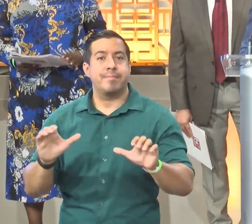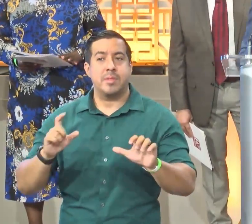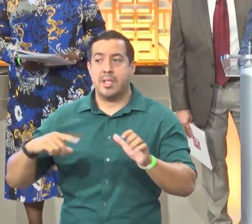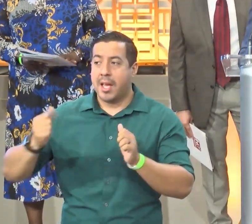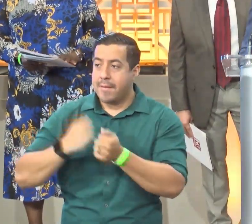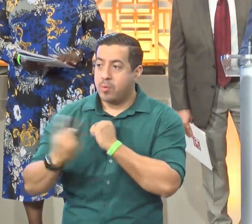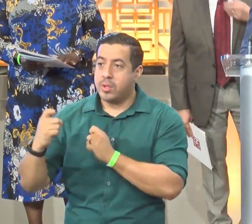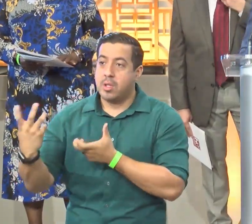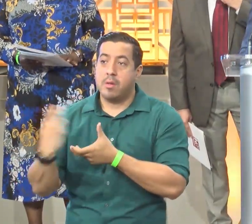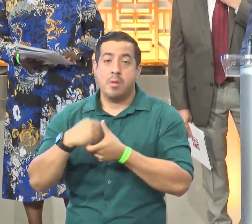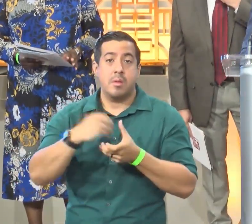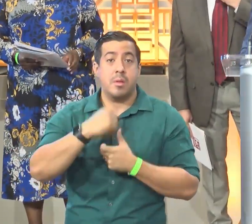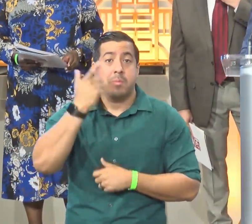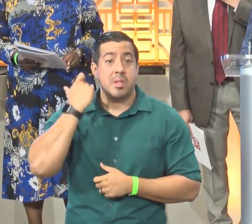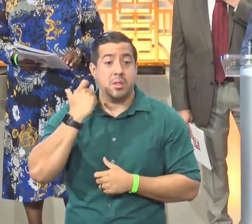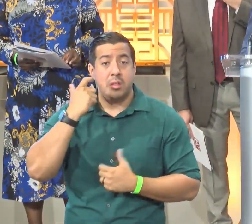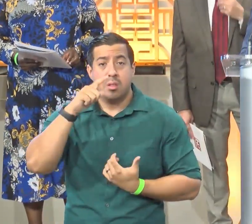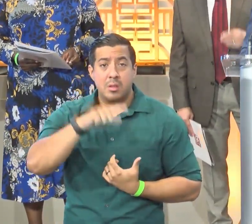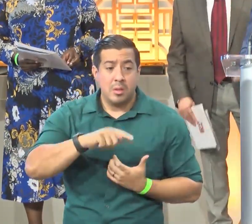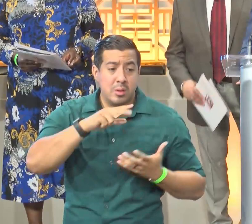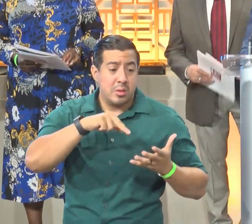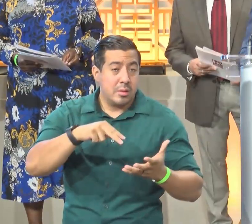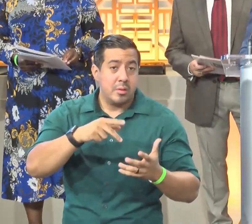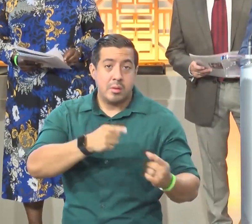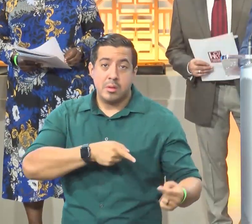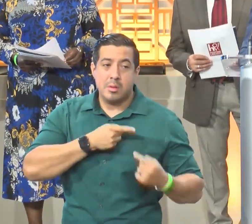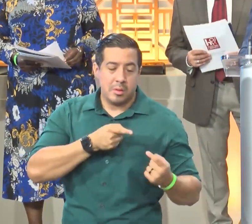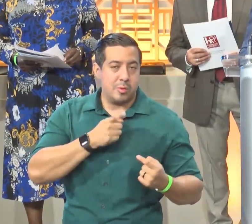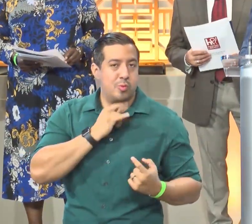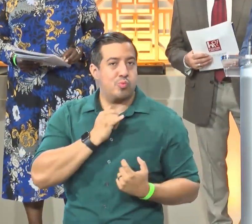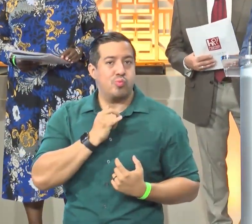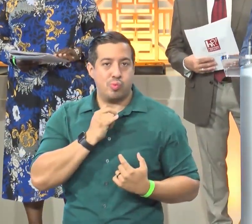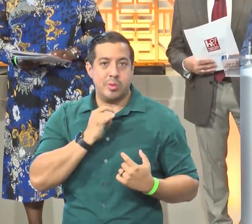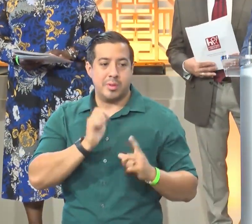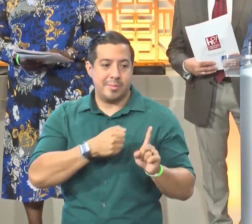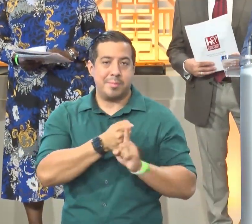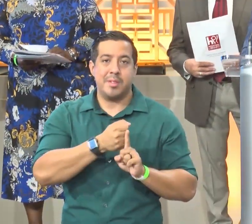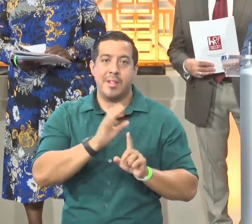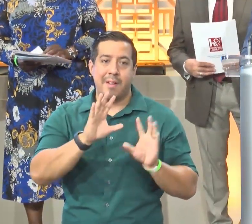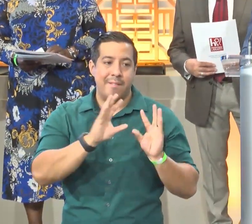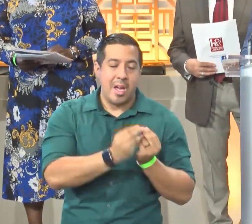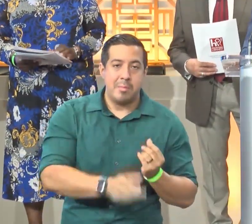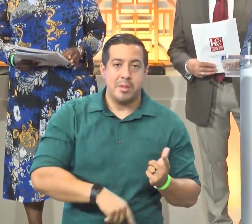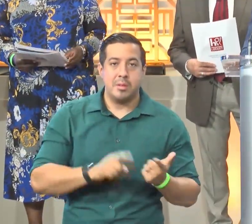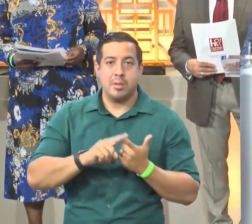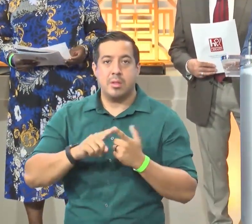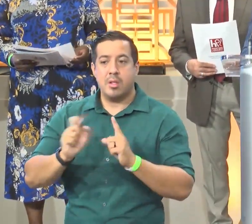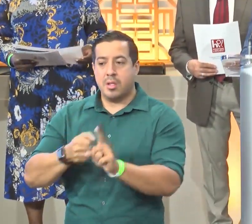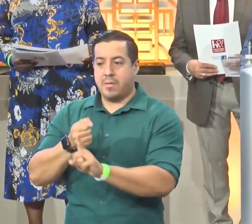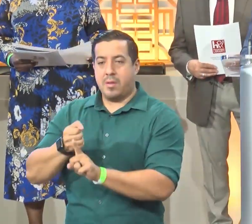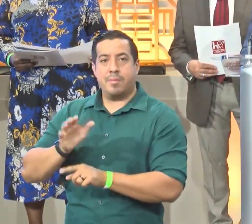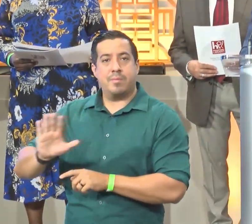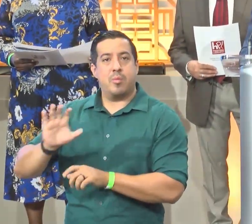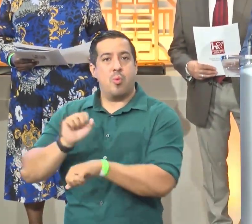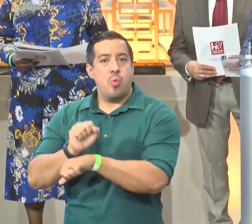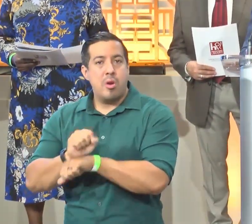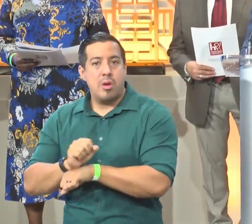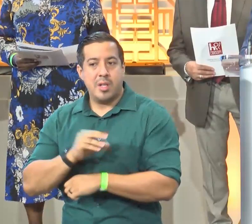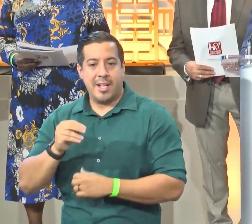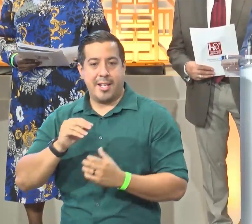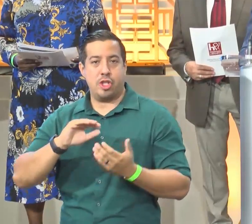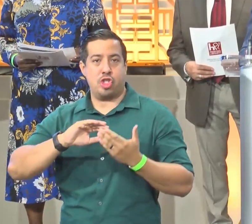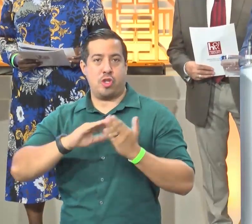involved because low literacy affects everyone. It affects our families, our workplace, our community.